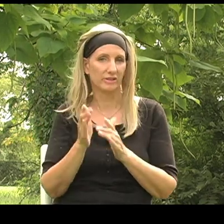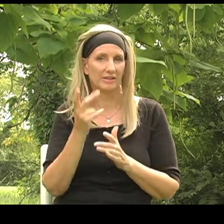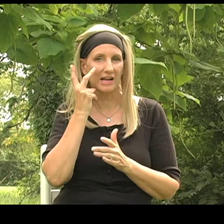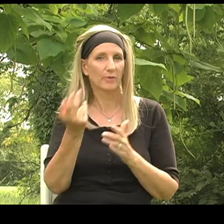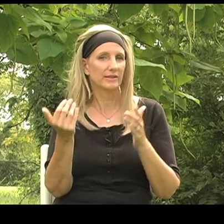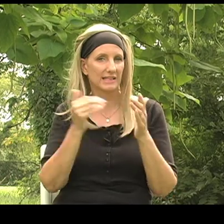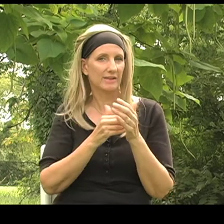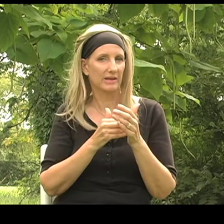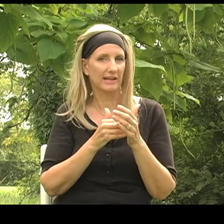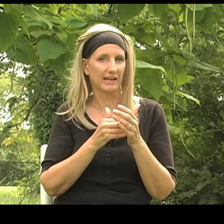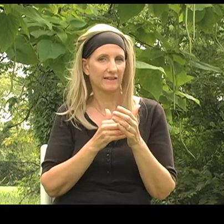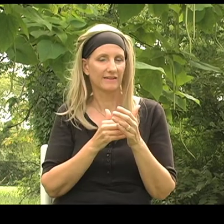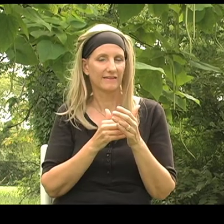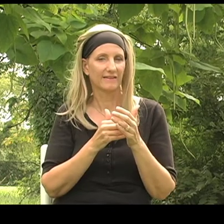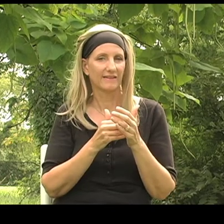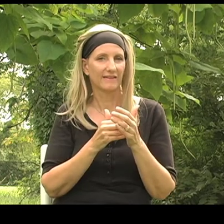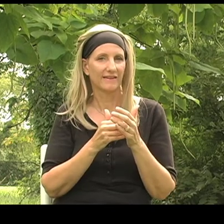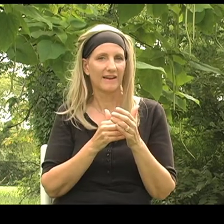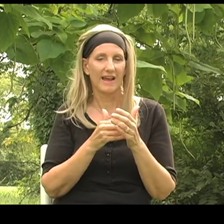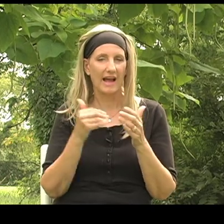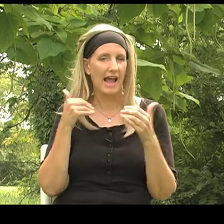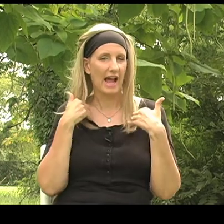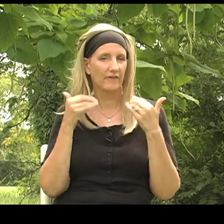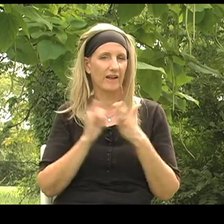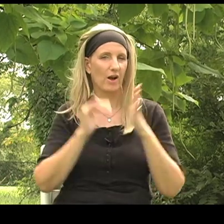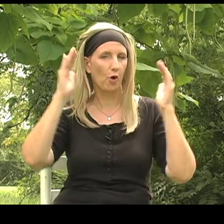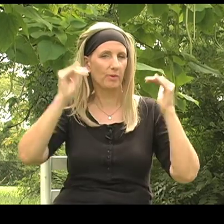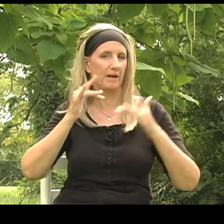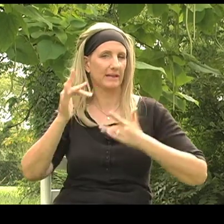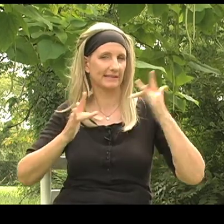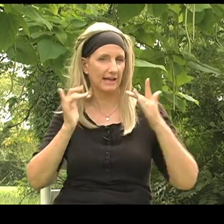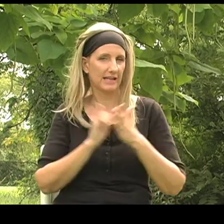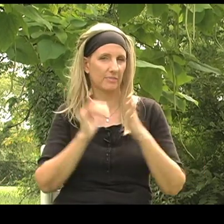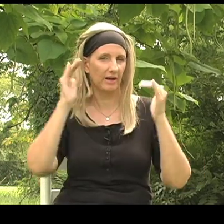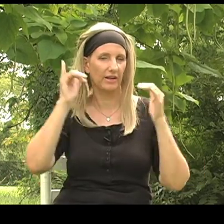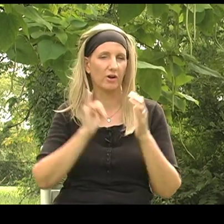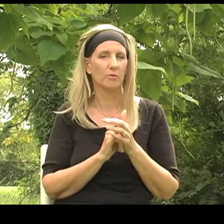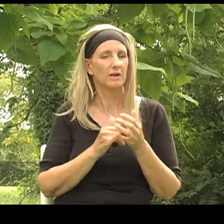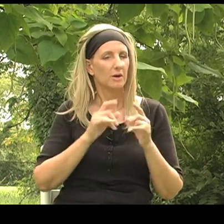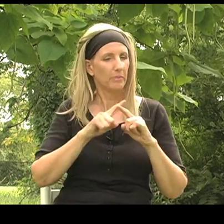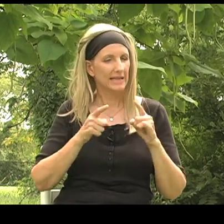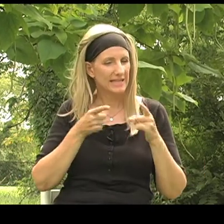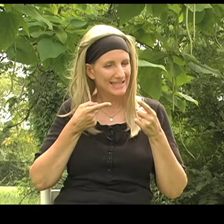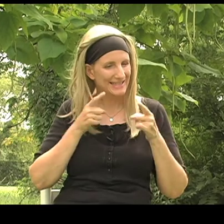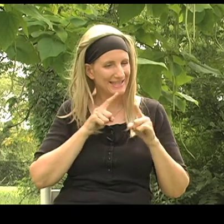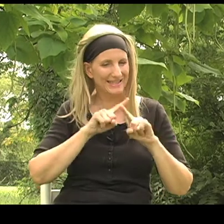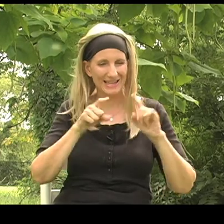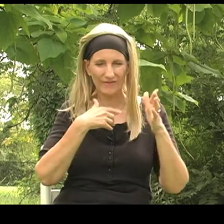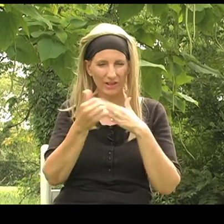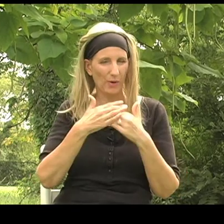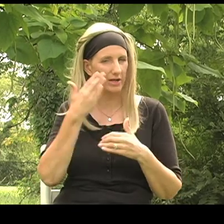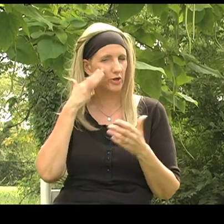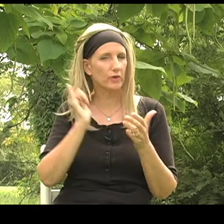and I will see them again. And I have that hope, and I'm excited about that hope. But even though I knew